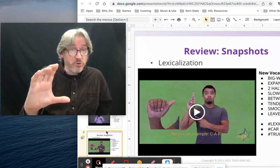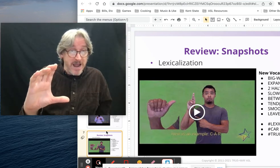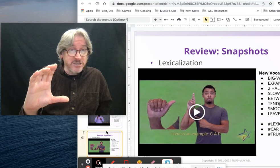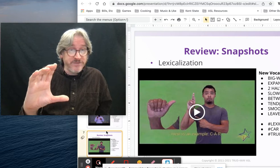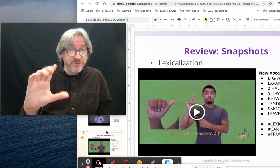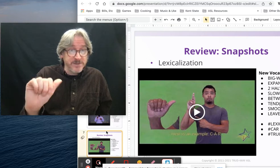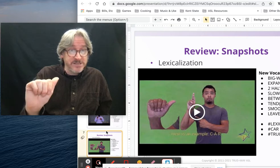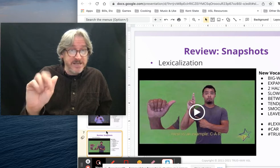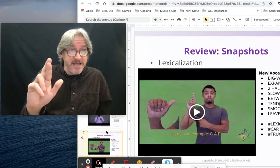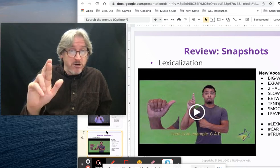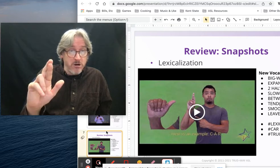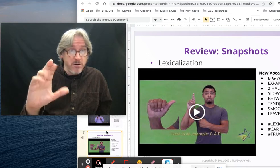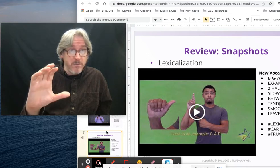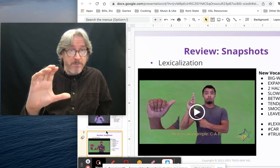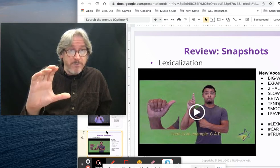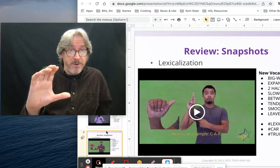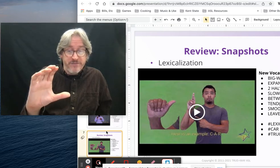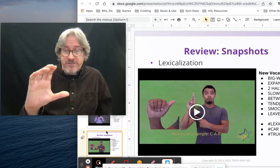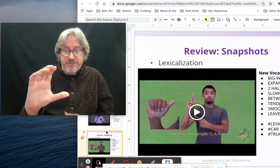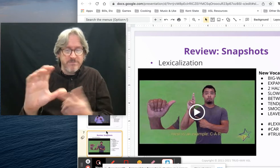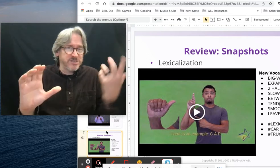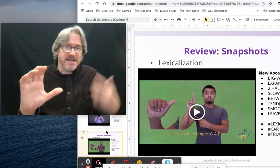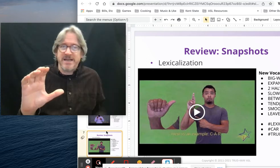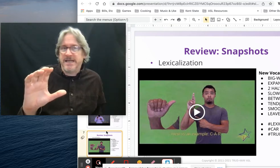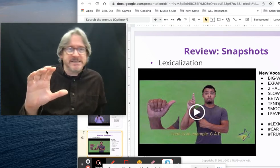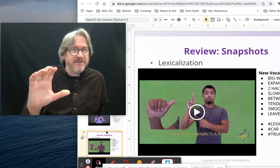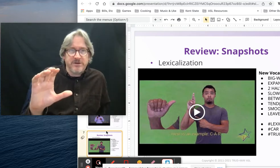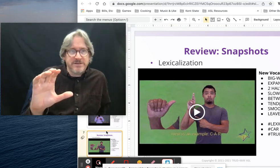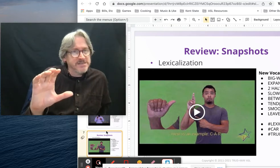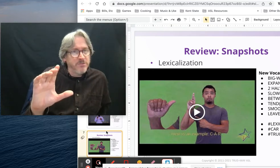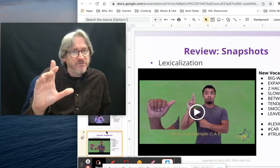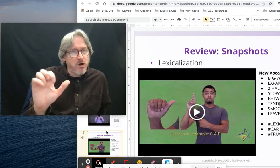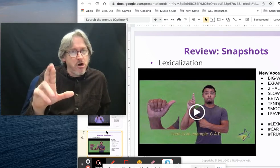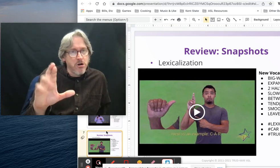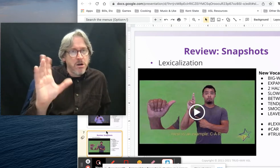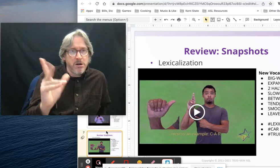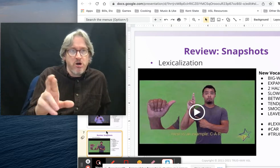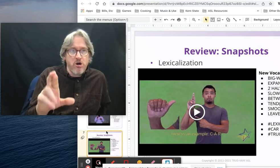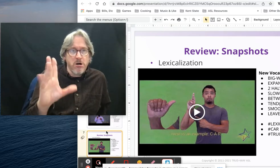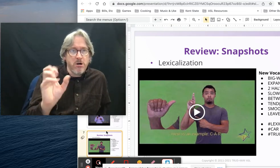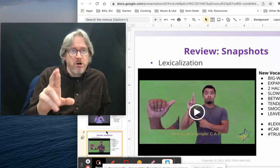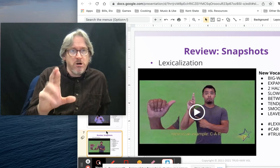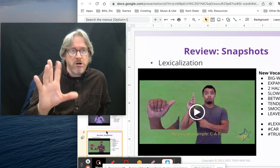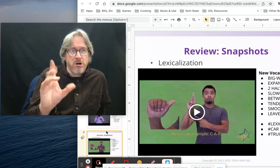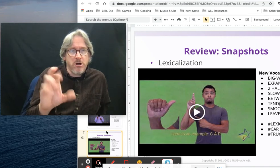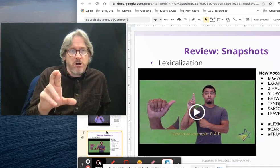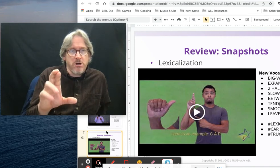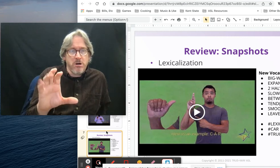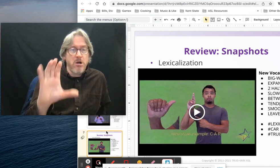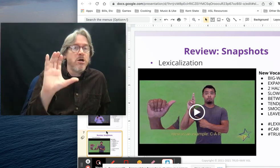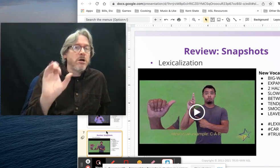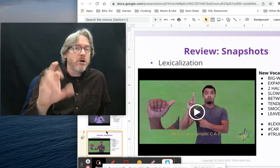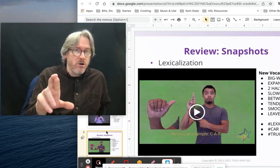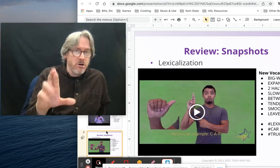So we're actually finger spelling CAR, but the thumb just kind of gets left there. It doesn't move. Car.